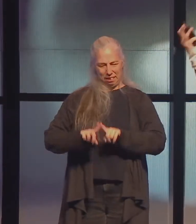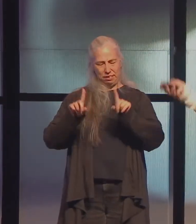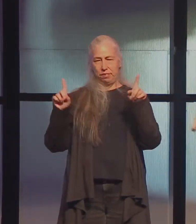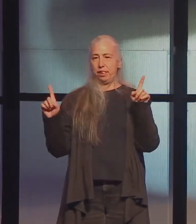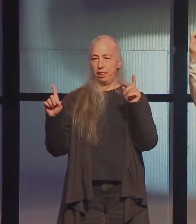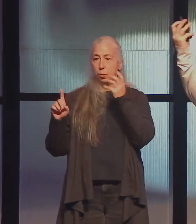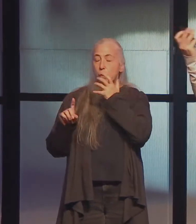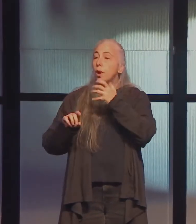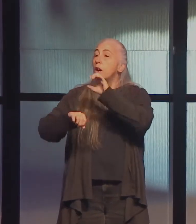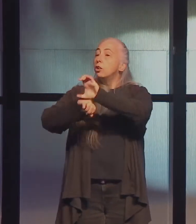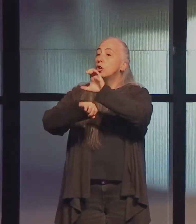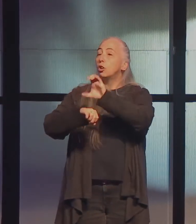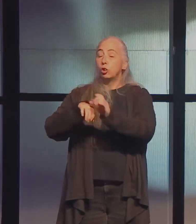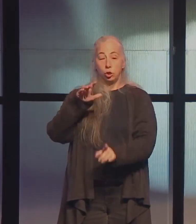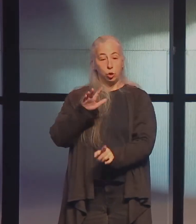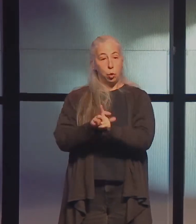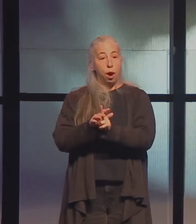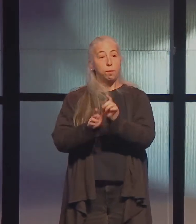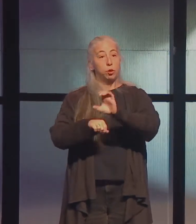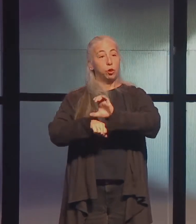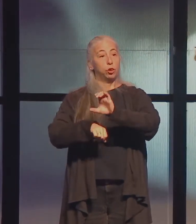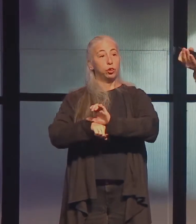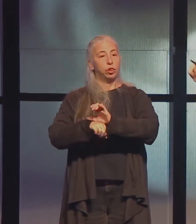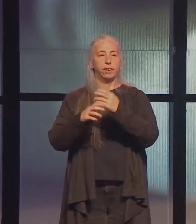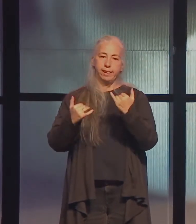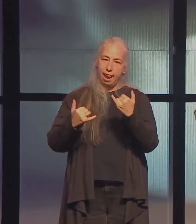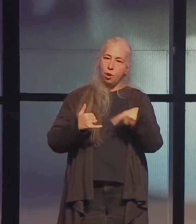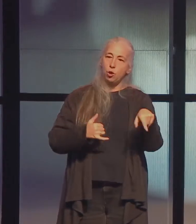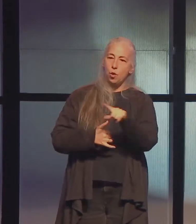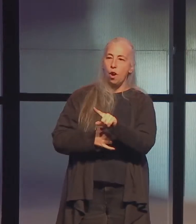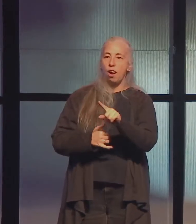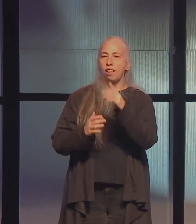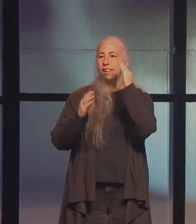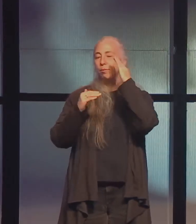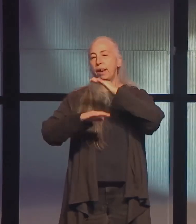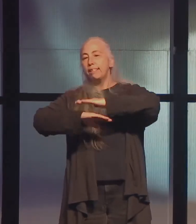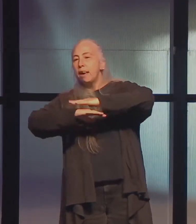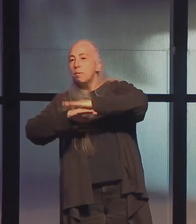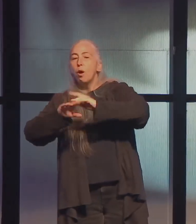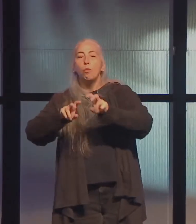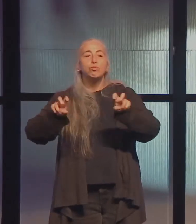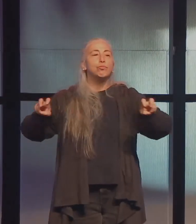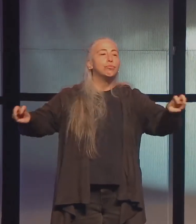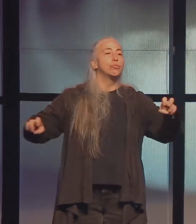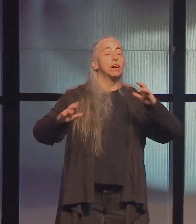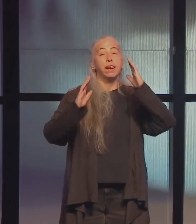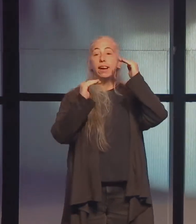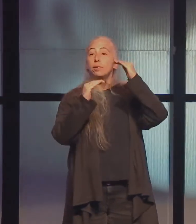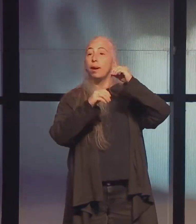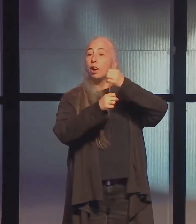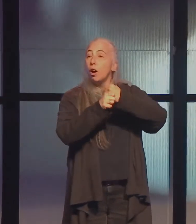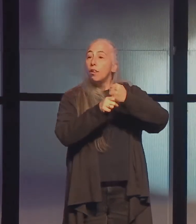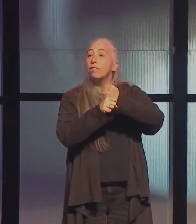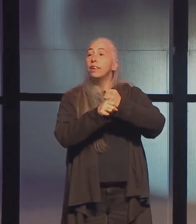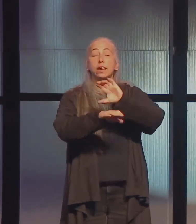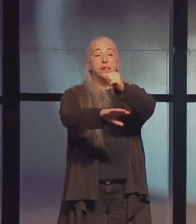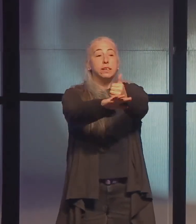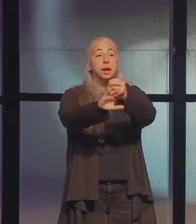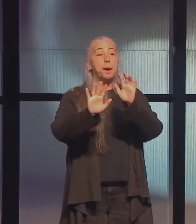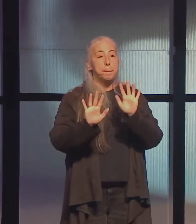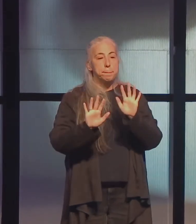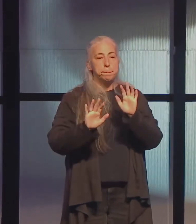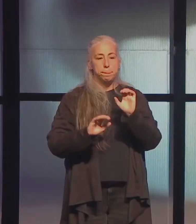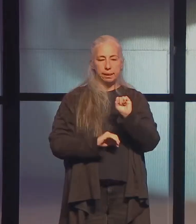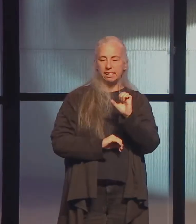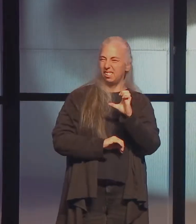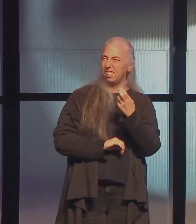schema about church. We show up, you expect there to be tables around, you expect them to be coffee, right? We have these schemas.